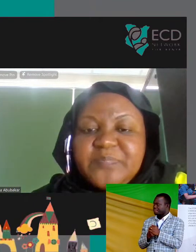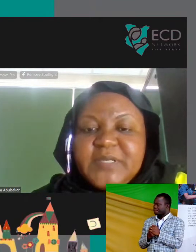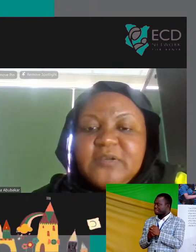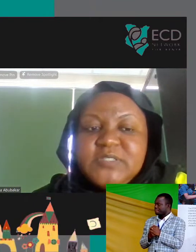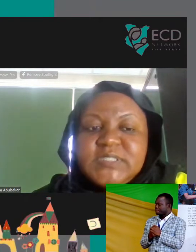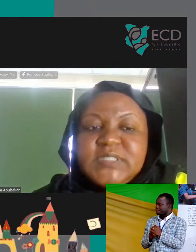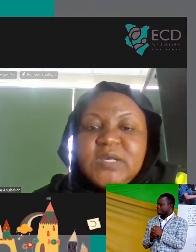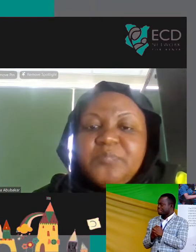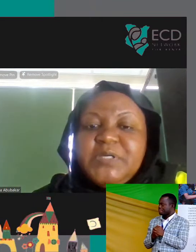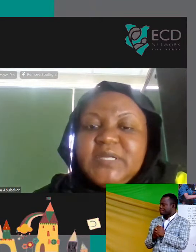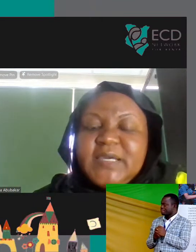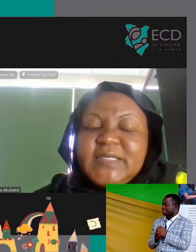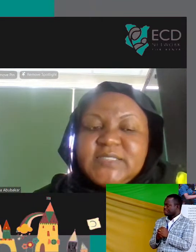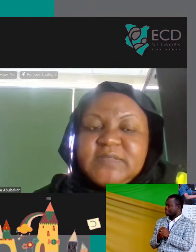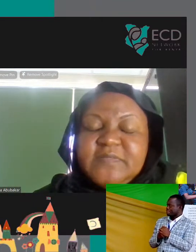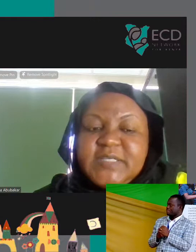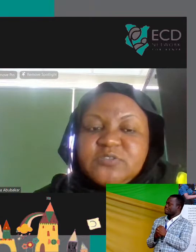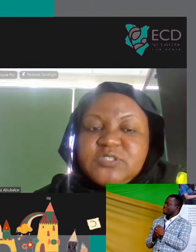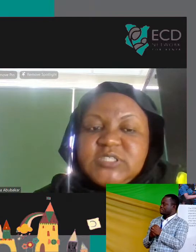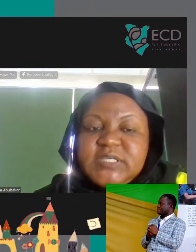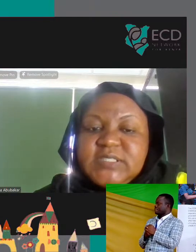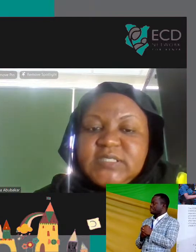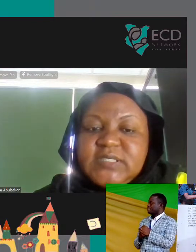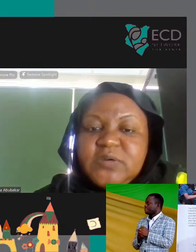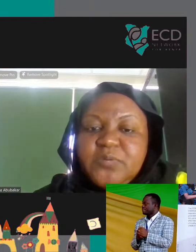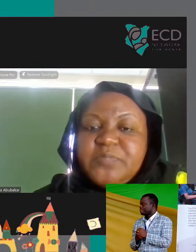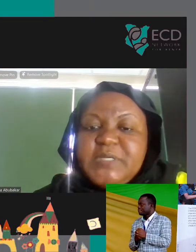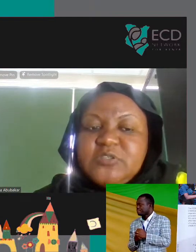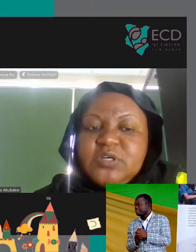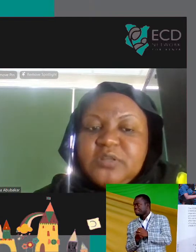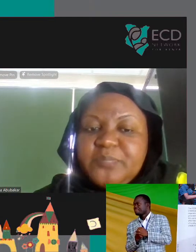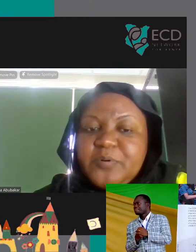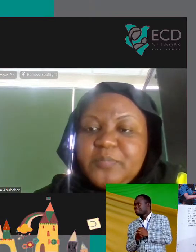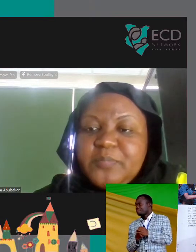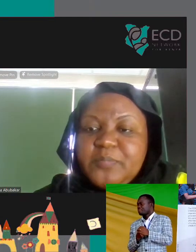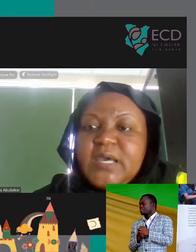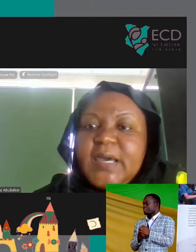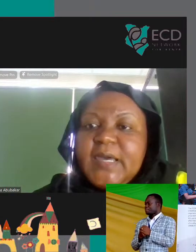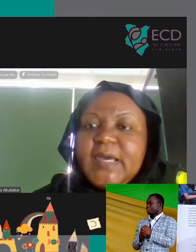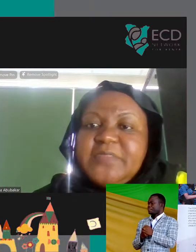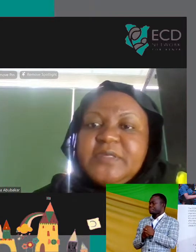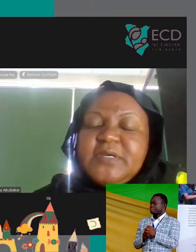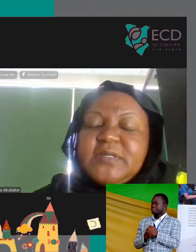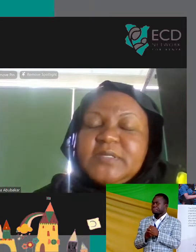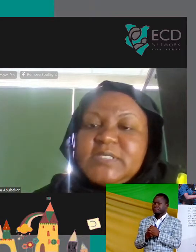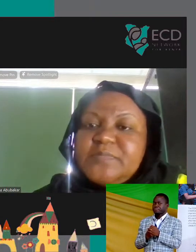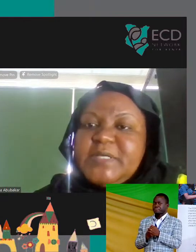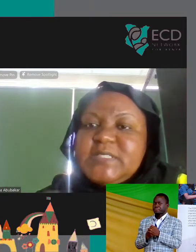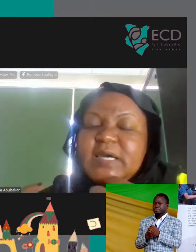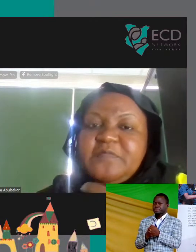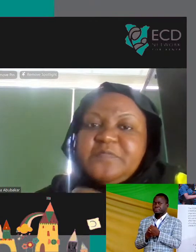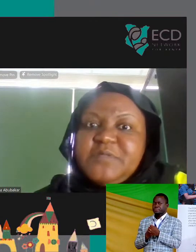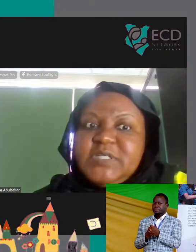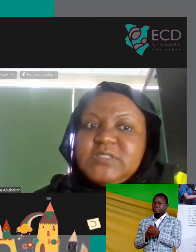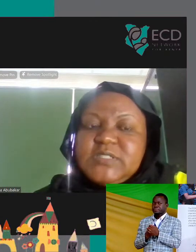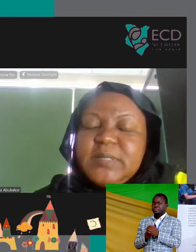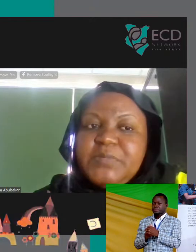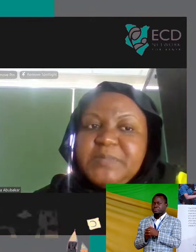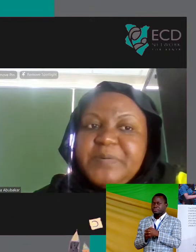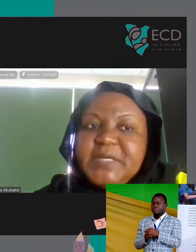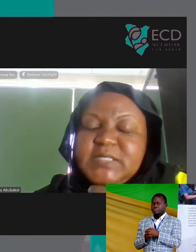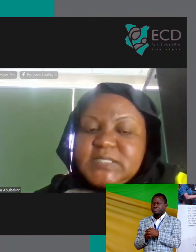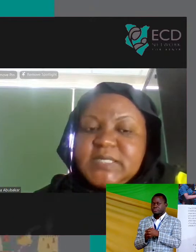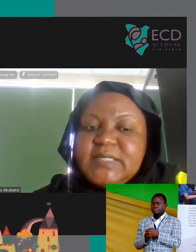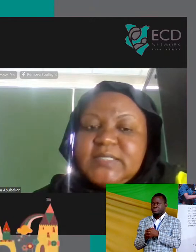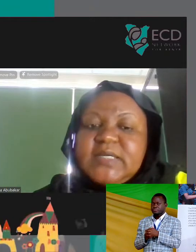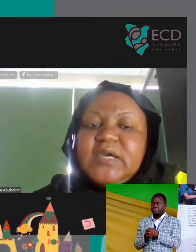and repay loans being negatively associated with mental health problems. I think this might need some